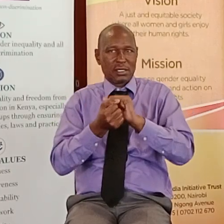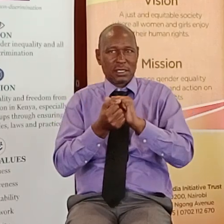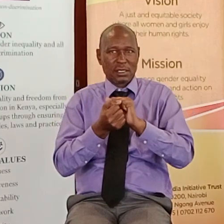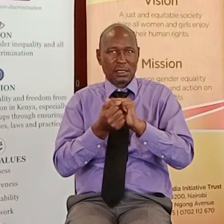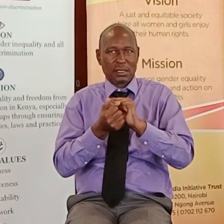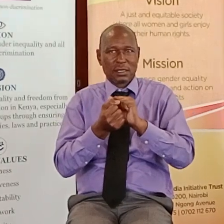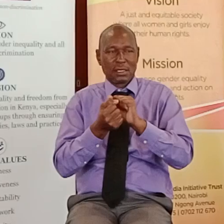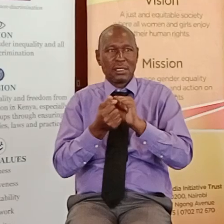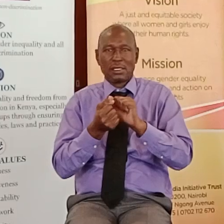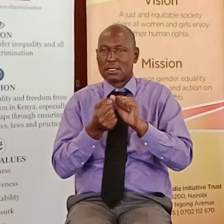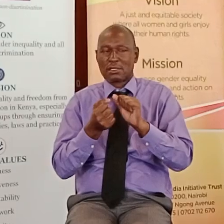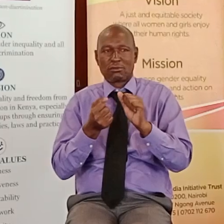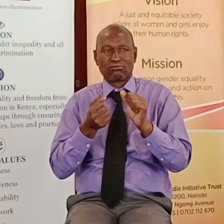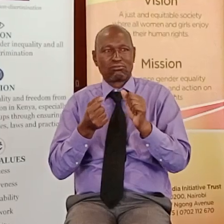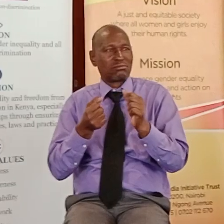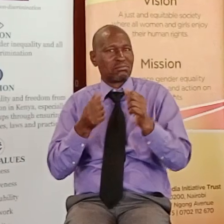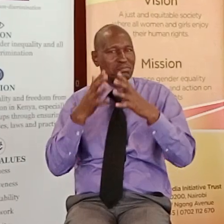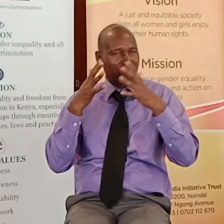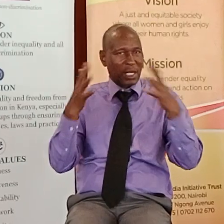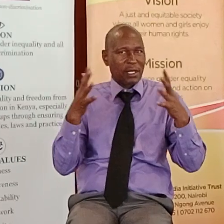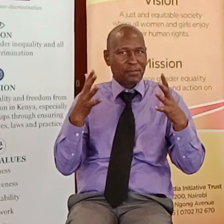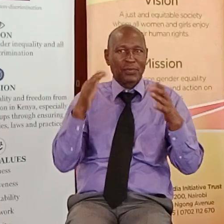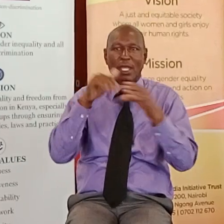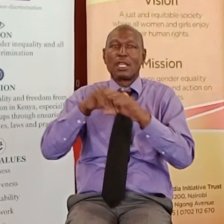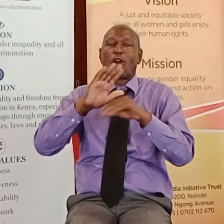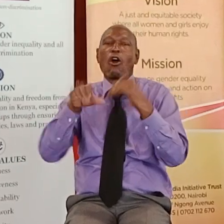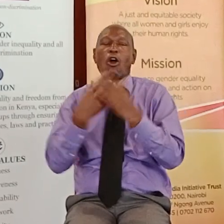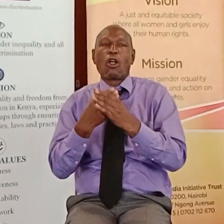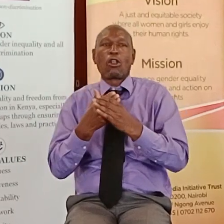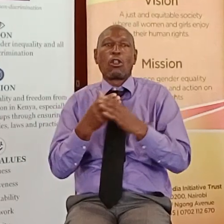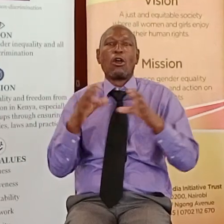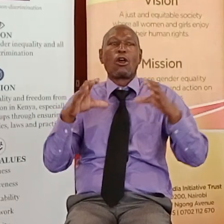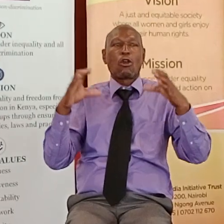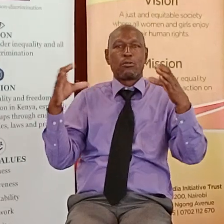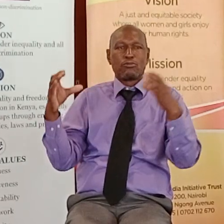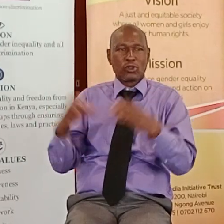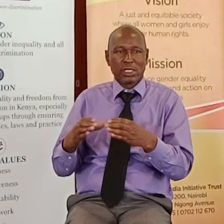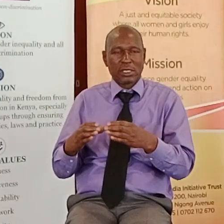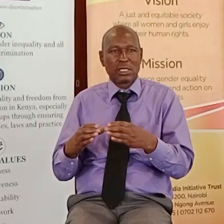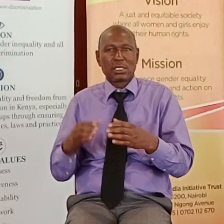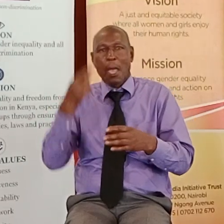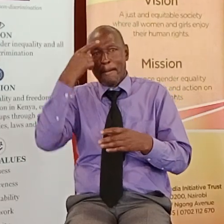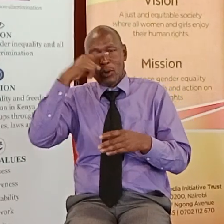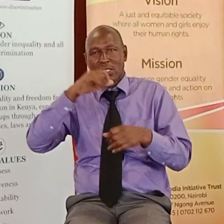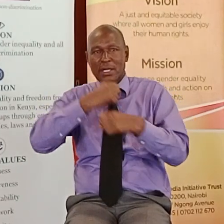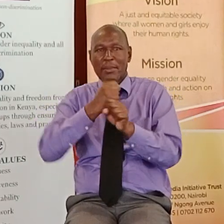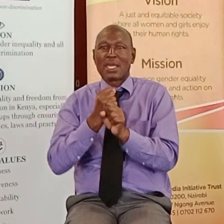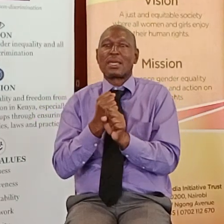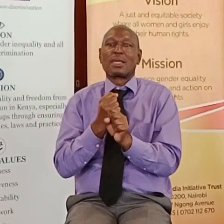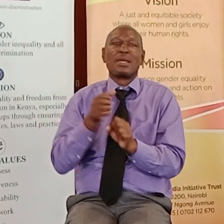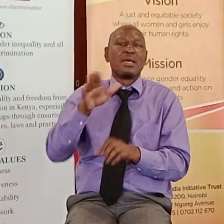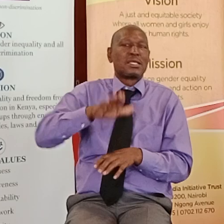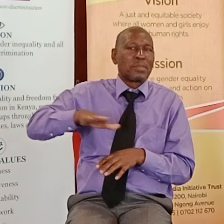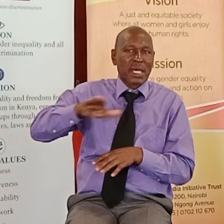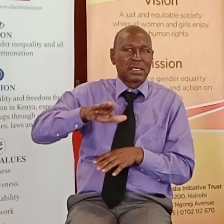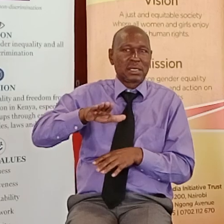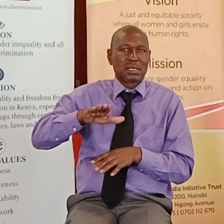is in all the lips, in the communities, in policy making spaces, for